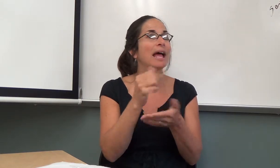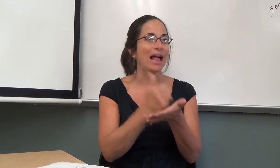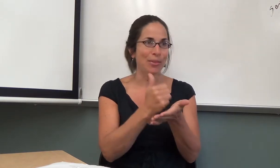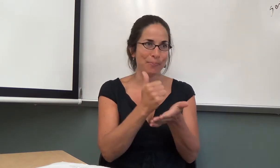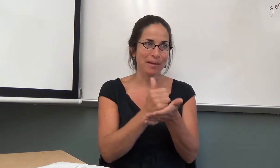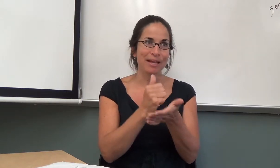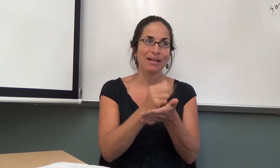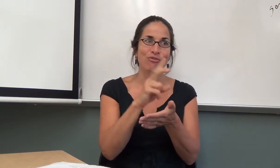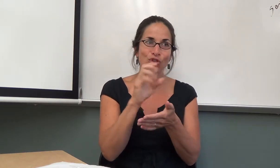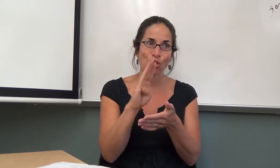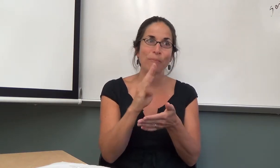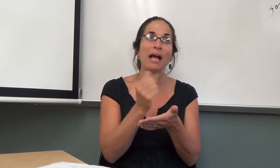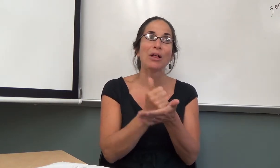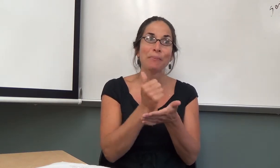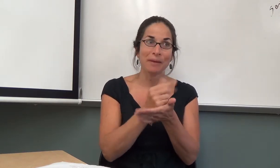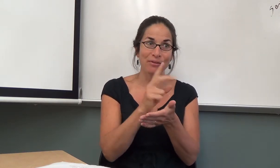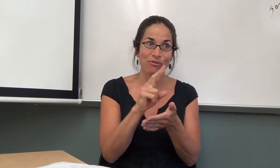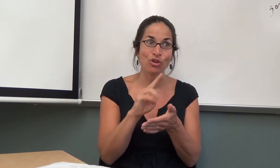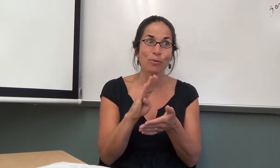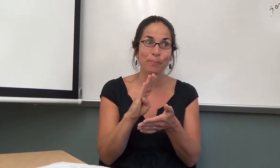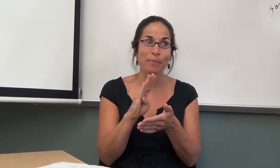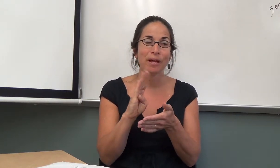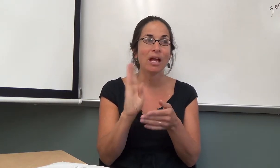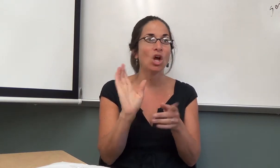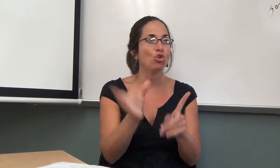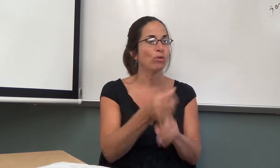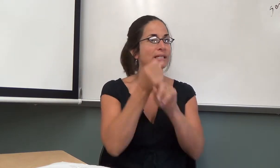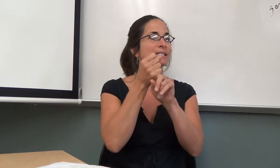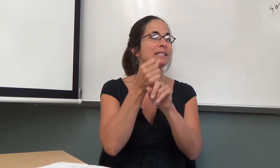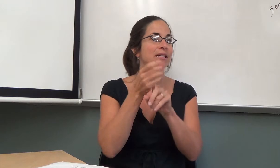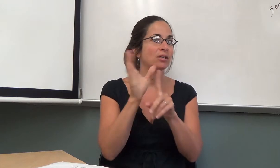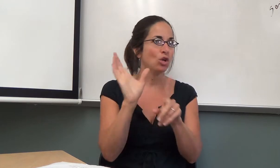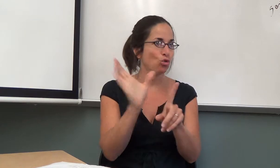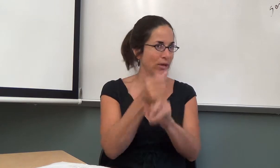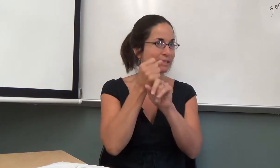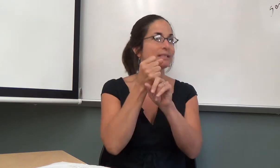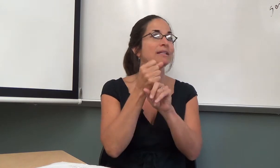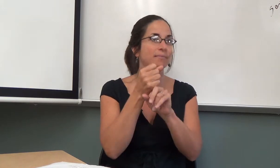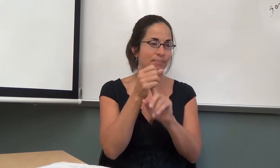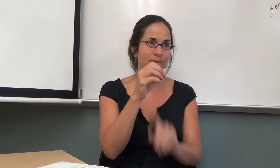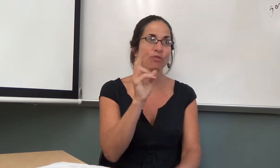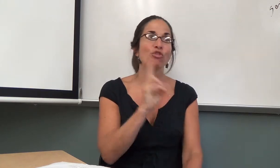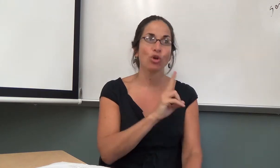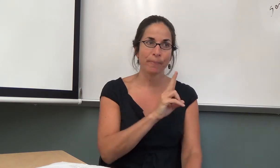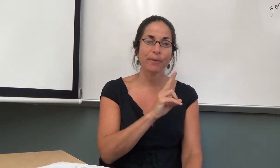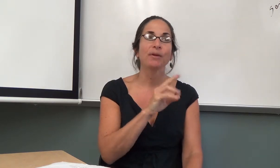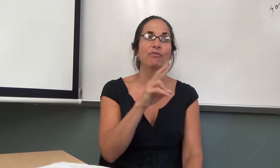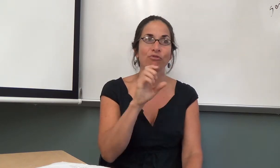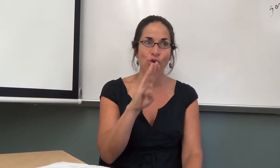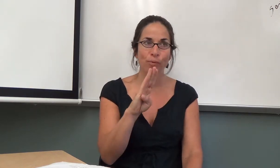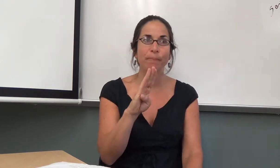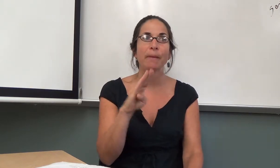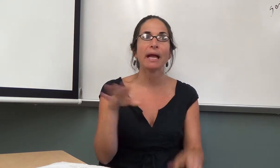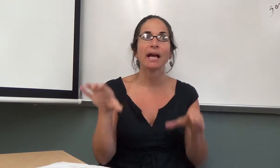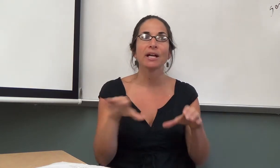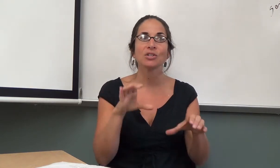about arrested? The verb. Verb. Nice job. And we call arrested, that's an action verb, right? Past